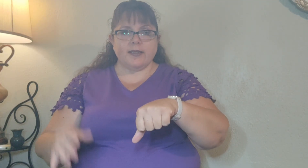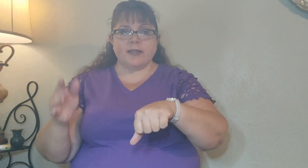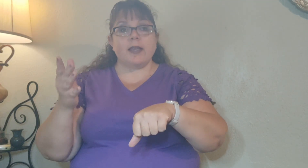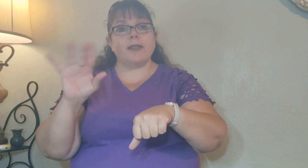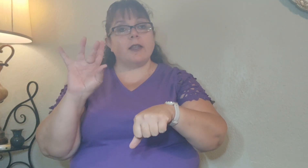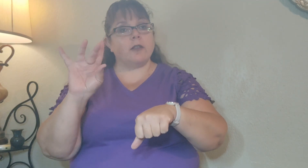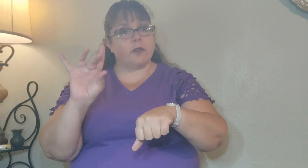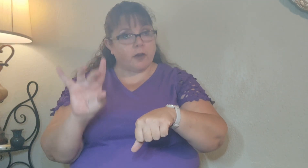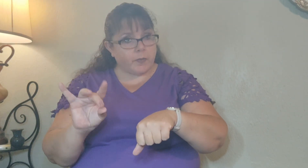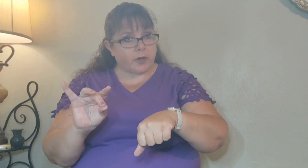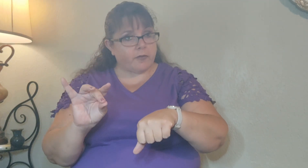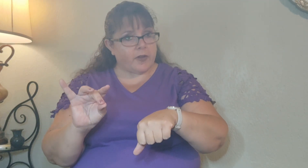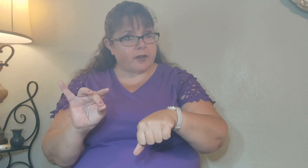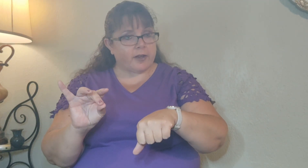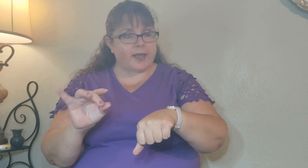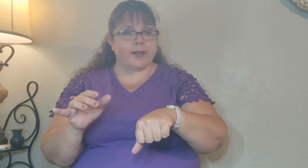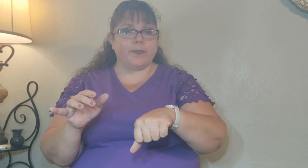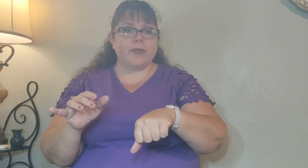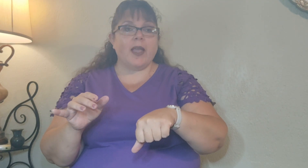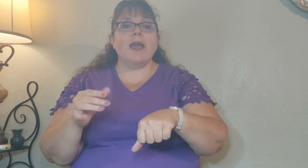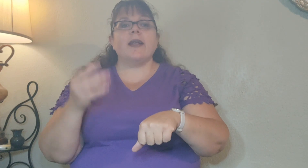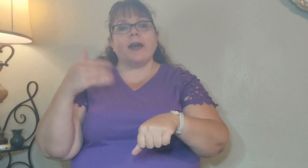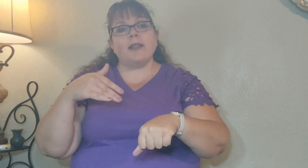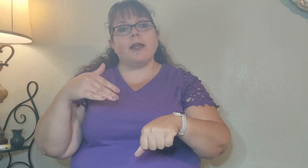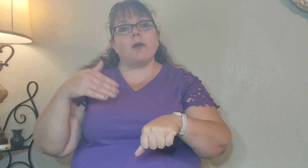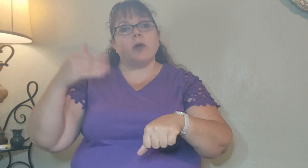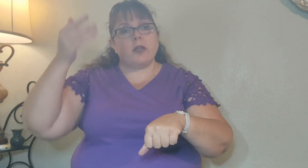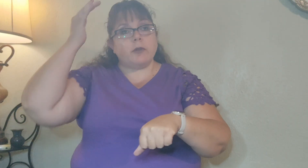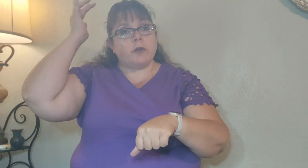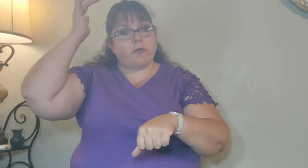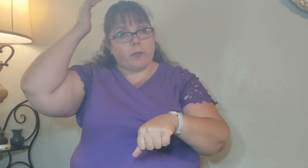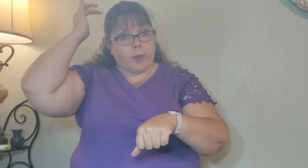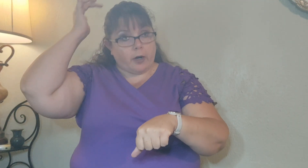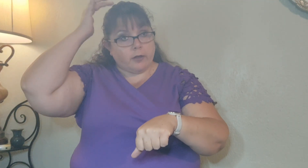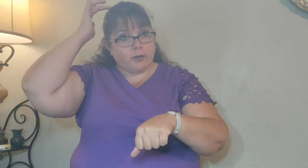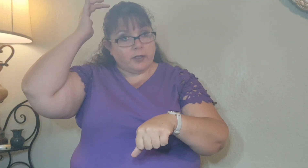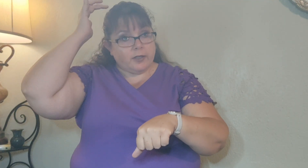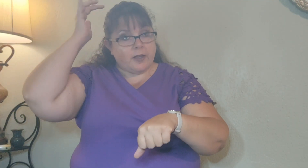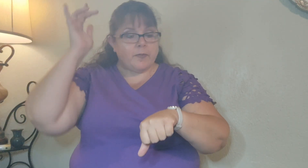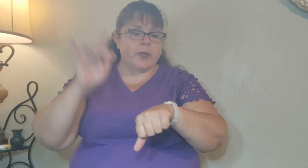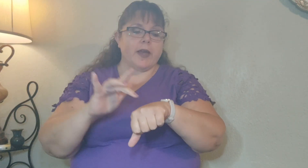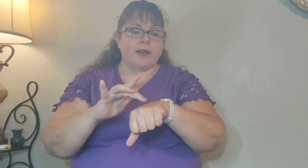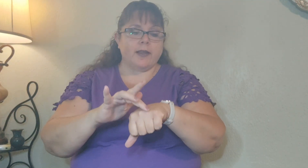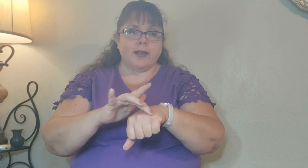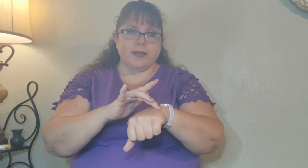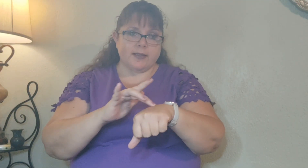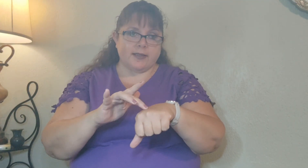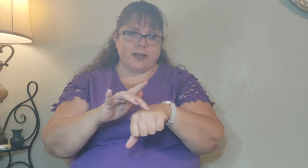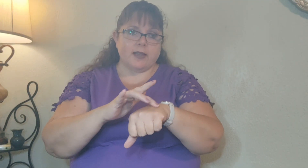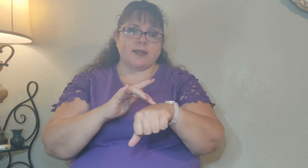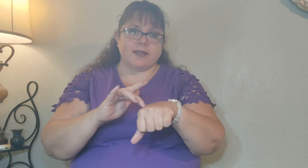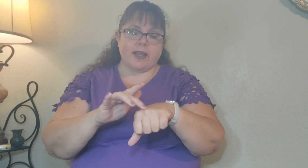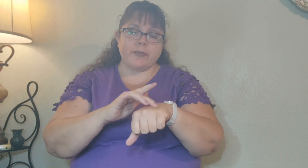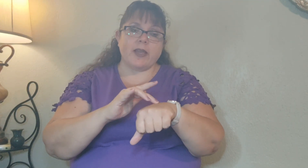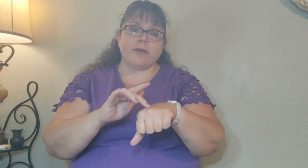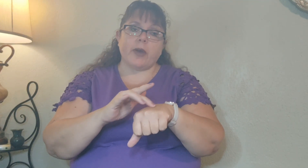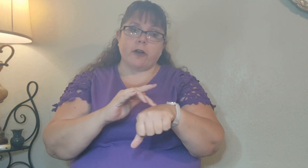this, and then your middle finger again, kind of like what you would do for bald, but this is the same thing, but on